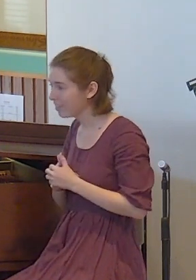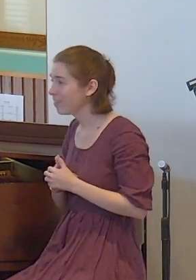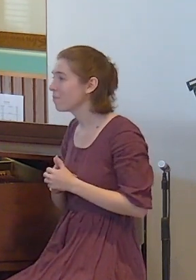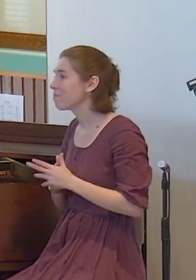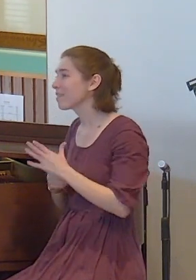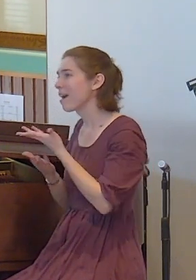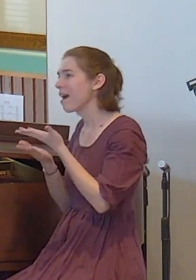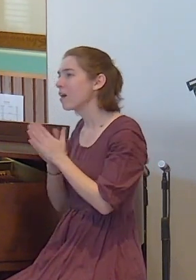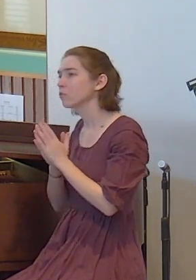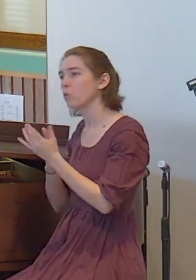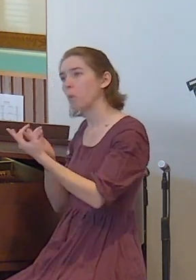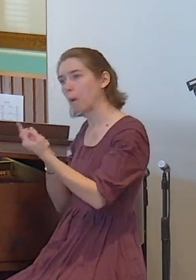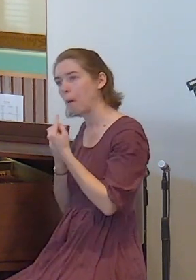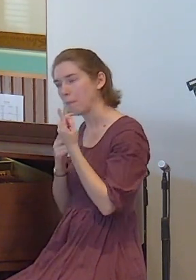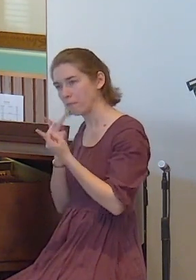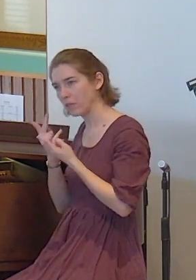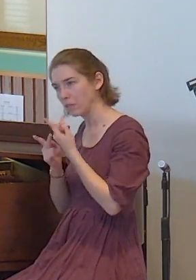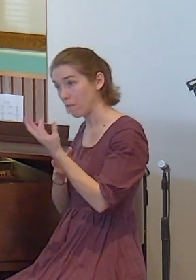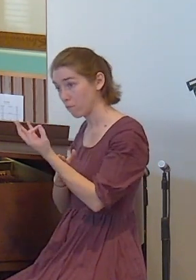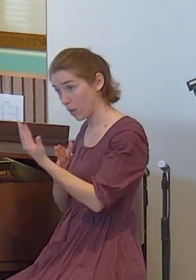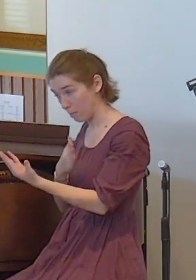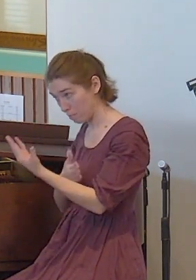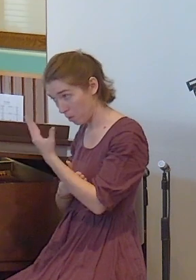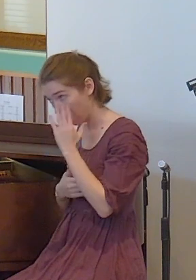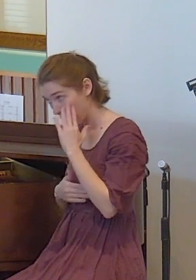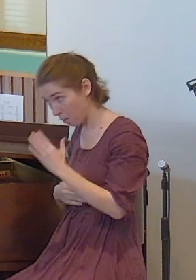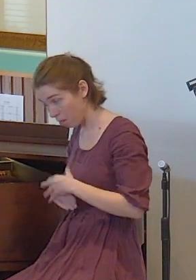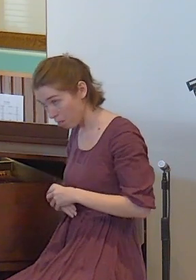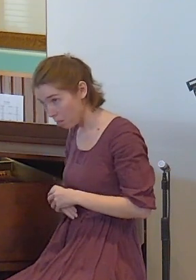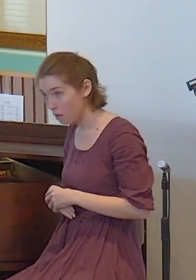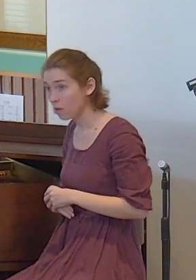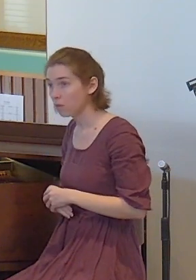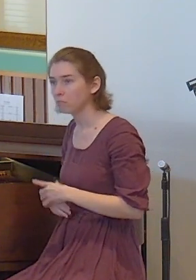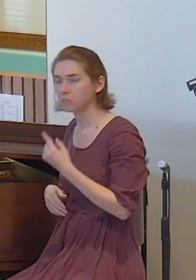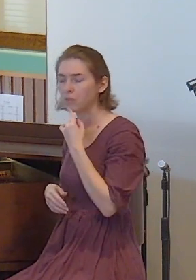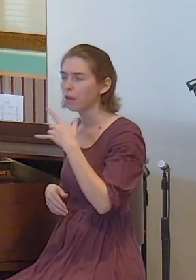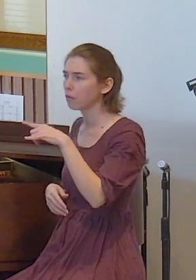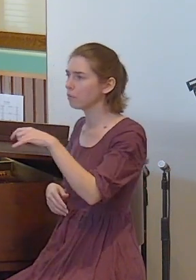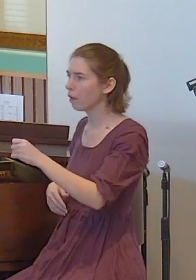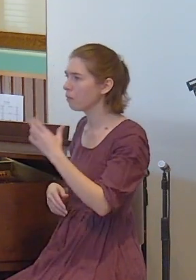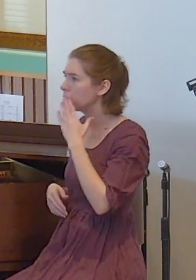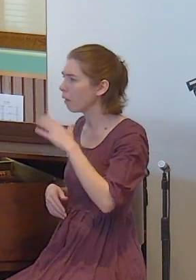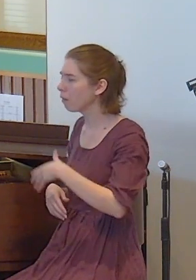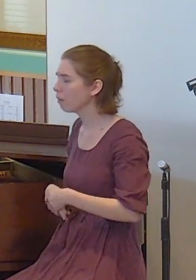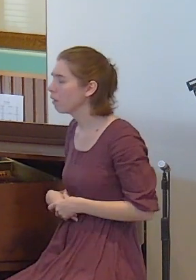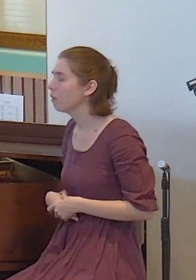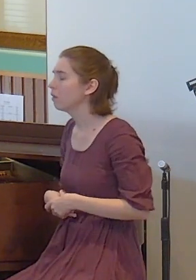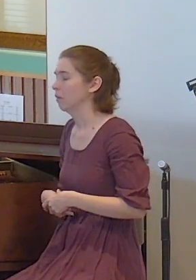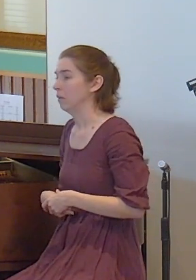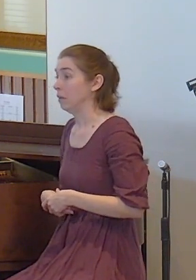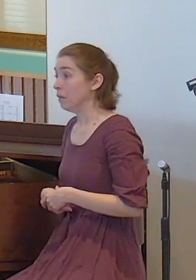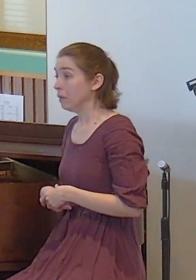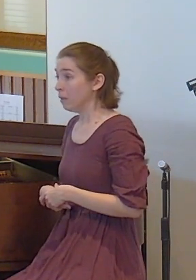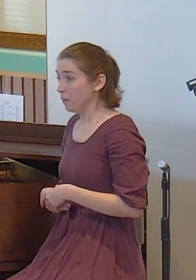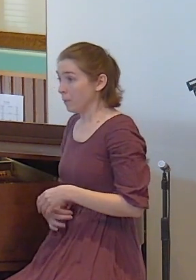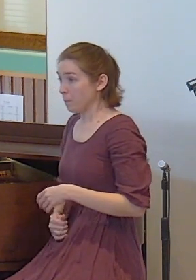And I asked her, will you come and visit with us Friday morning? And she said, yeah.